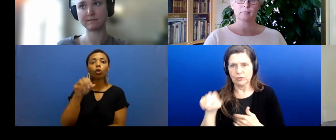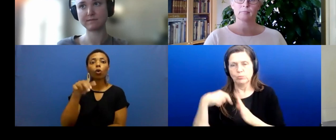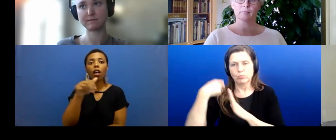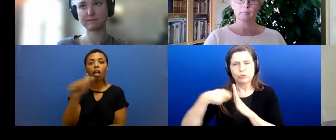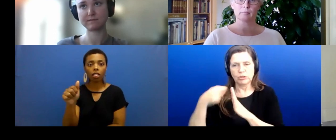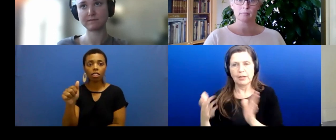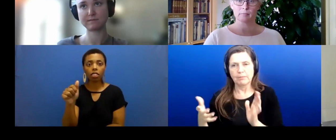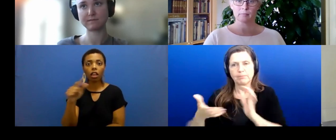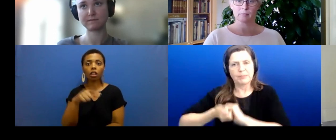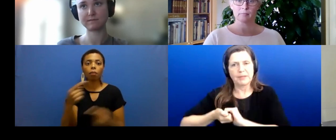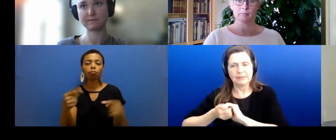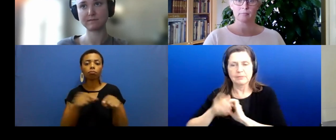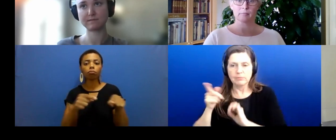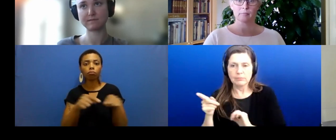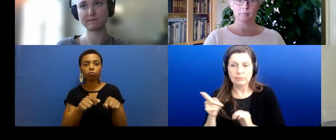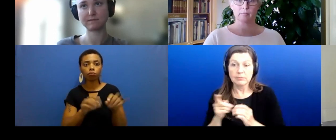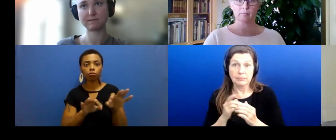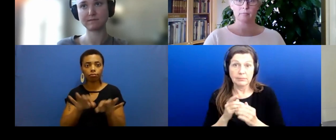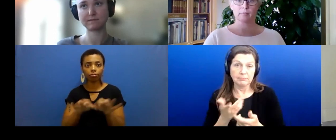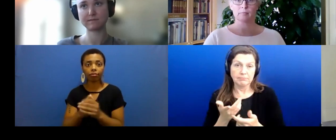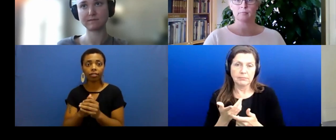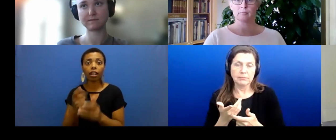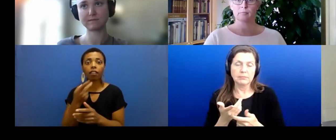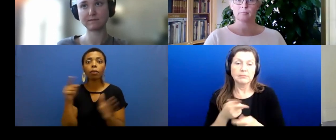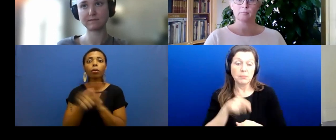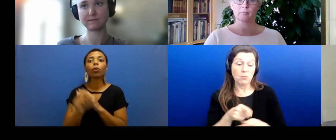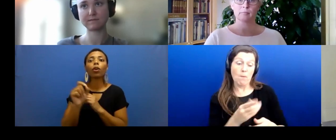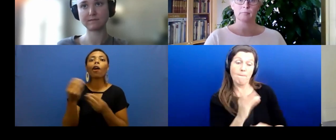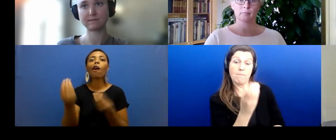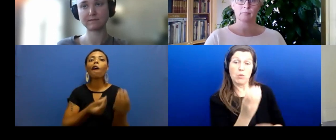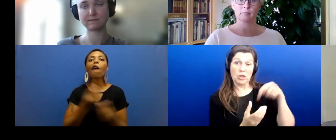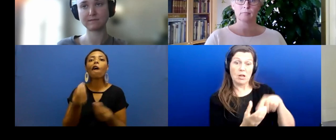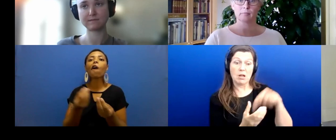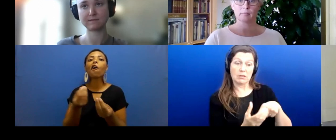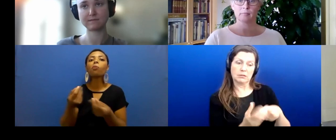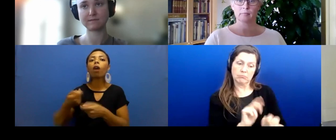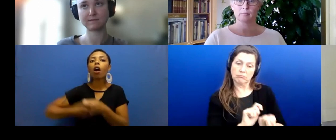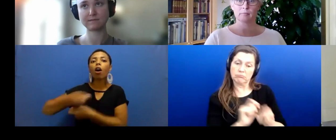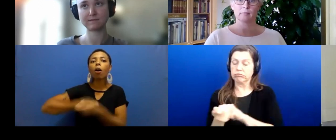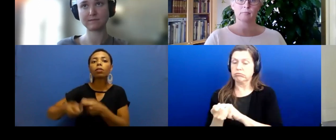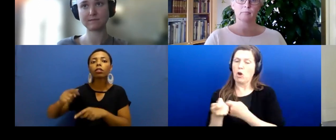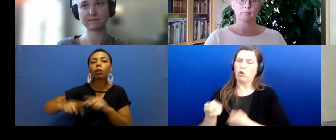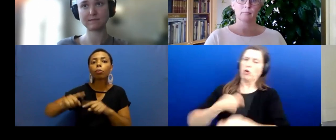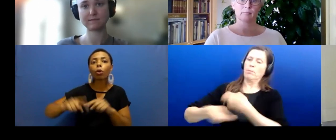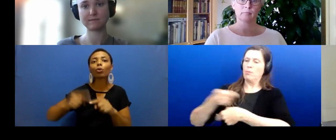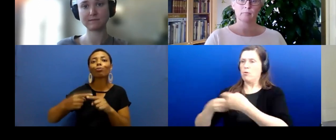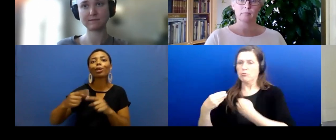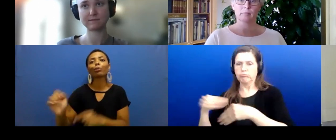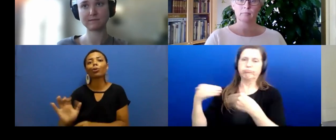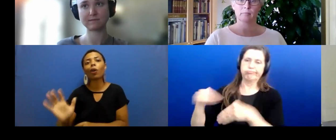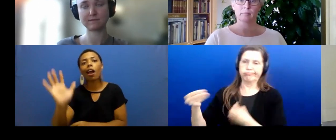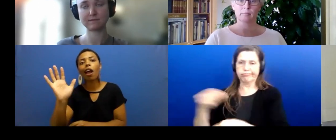she asks, if the road to commercialization of this product will be expensive and there will be no investors, who will be able